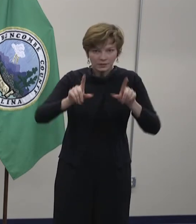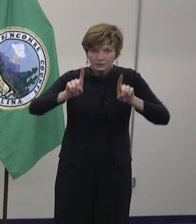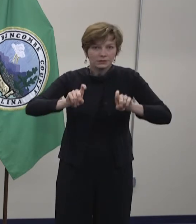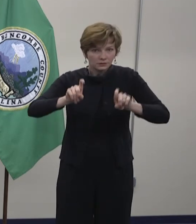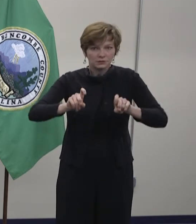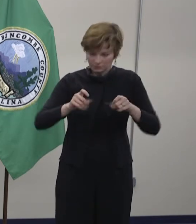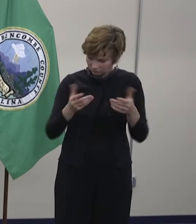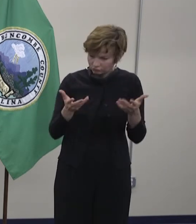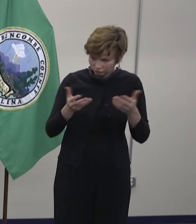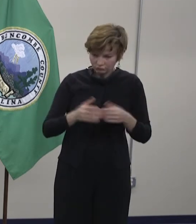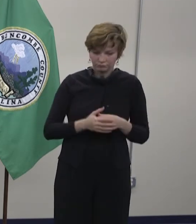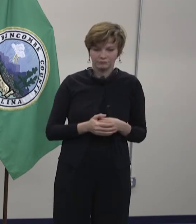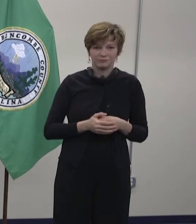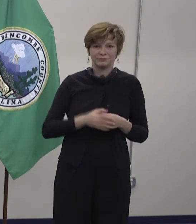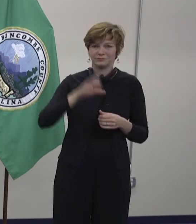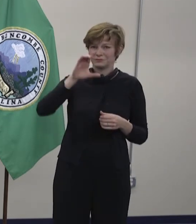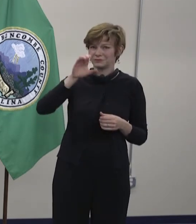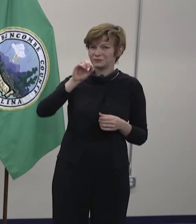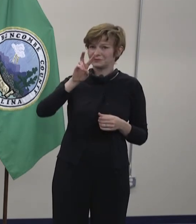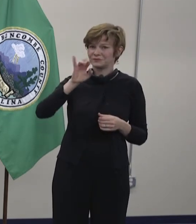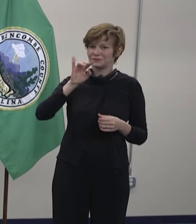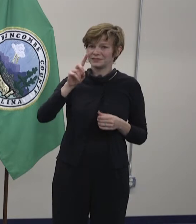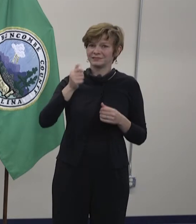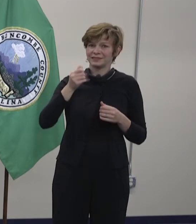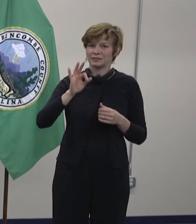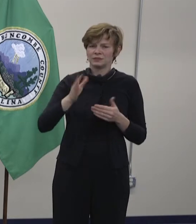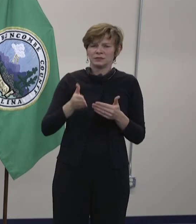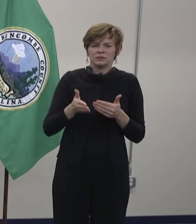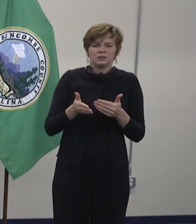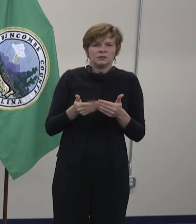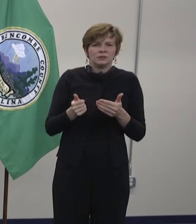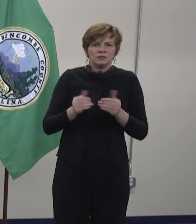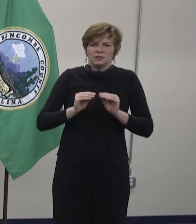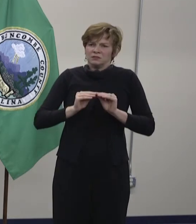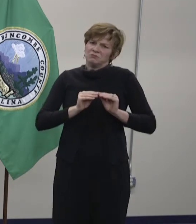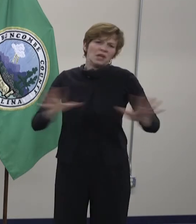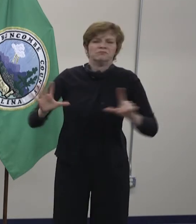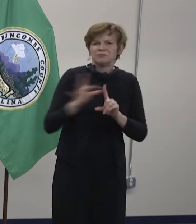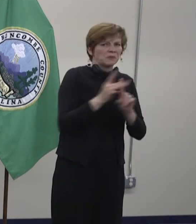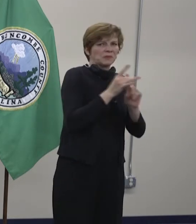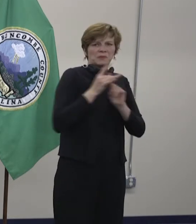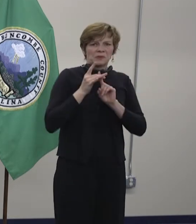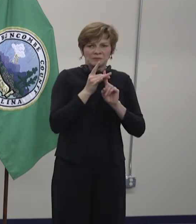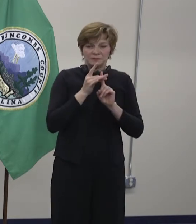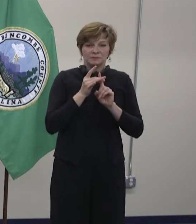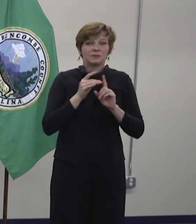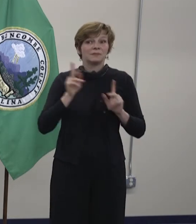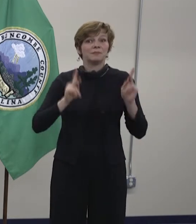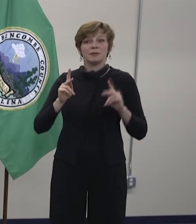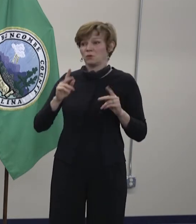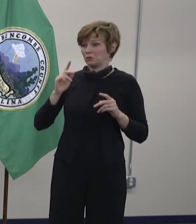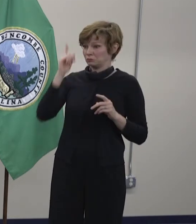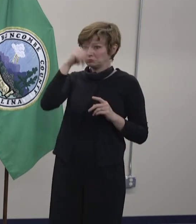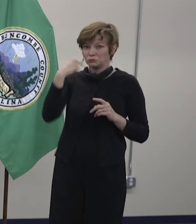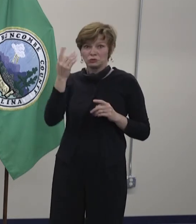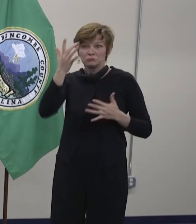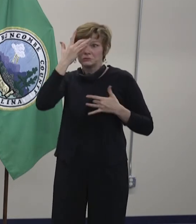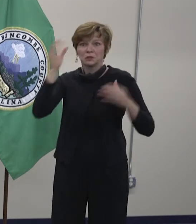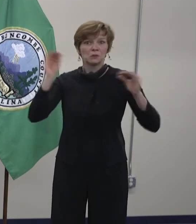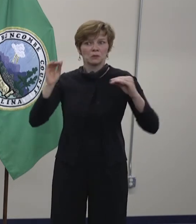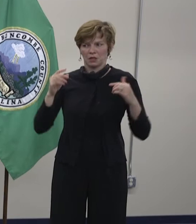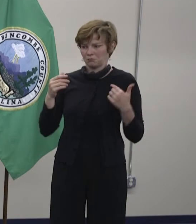Because COVID-19 is highly transmissible and can be spread by people who do not know they have it, testing